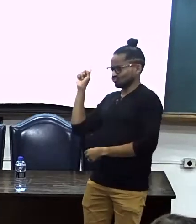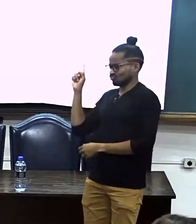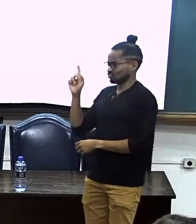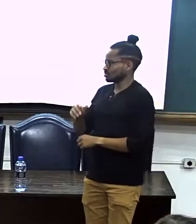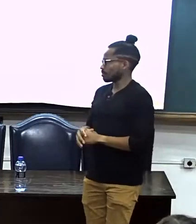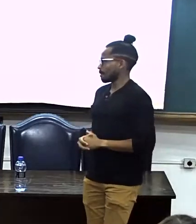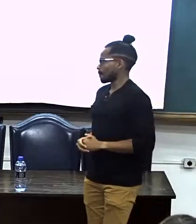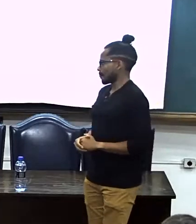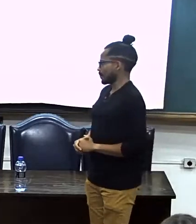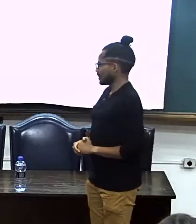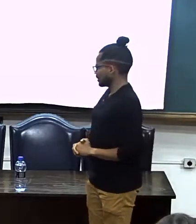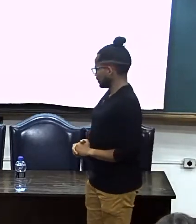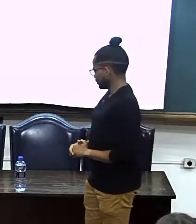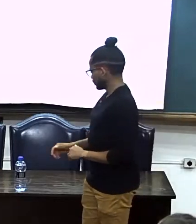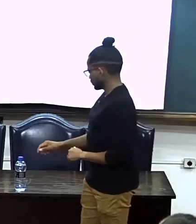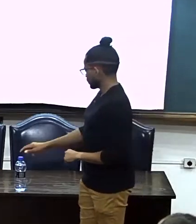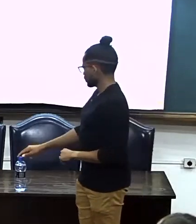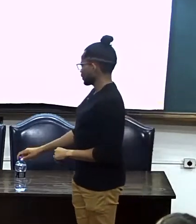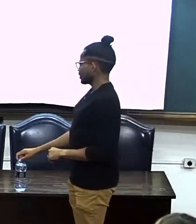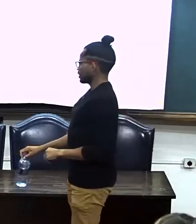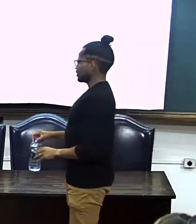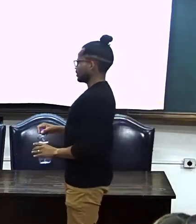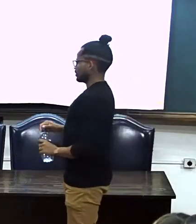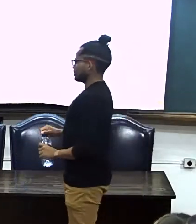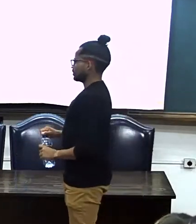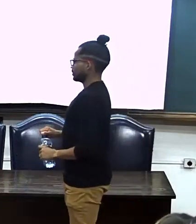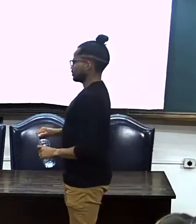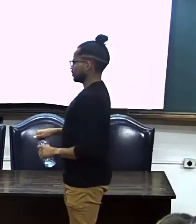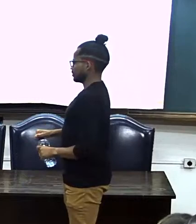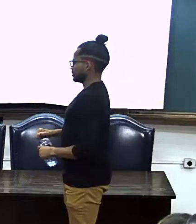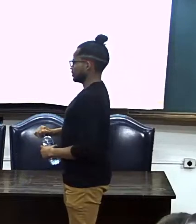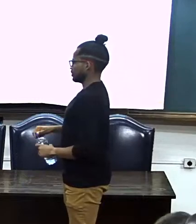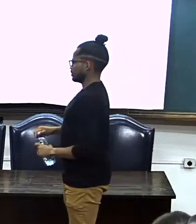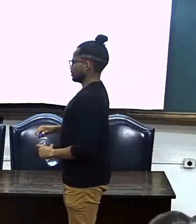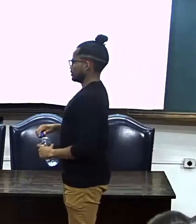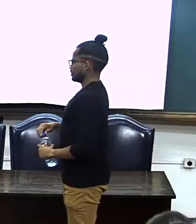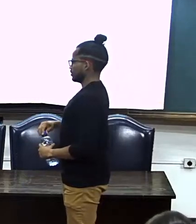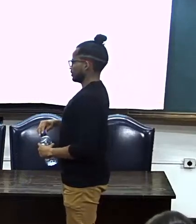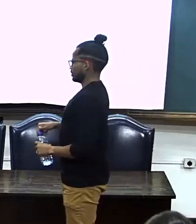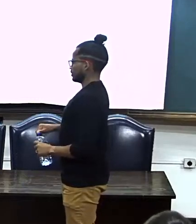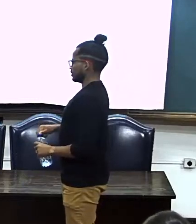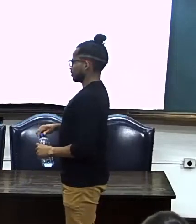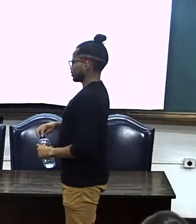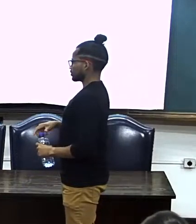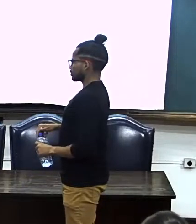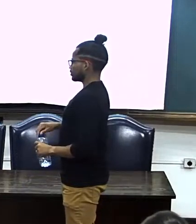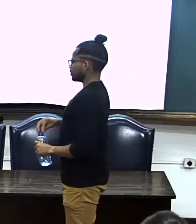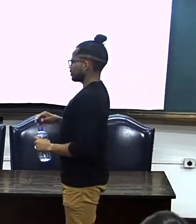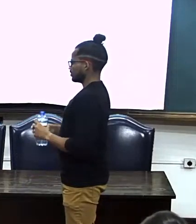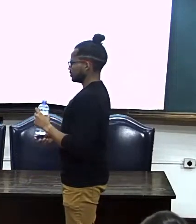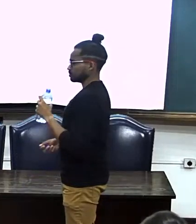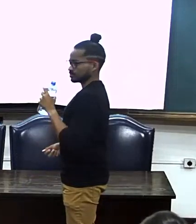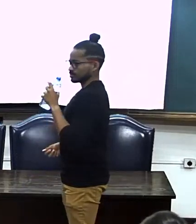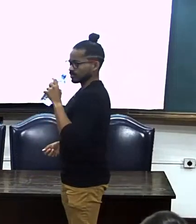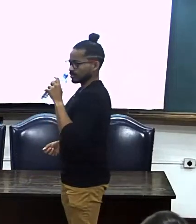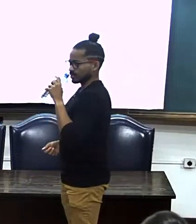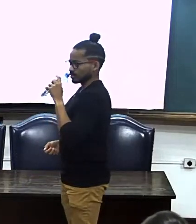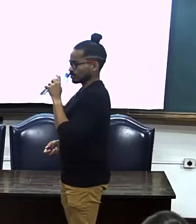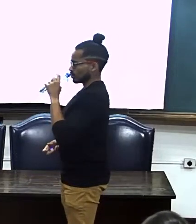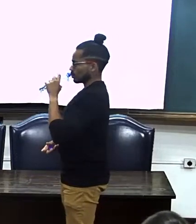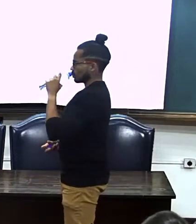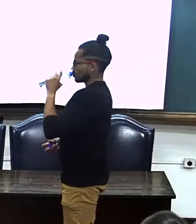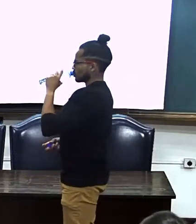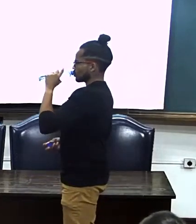that maybe here Fujimura introduced many variables, just like